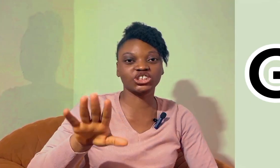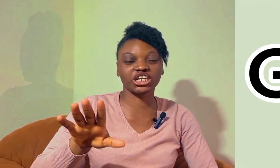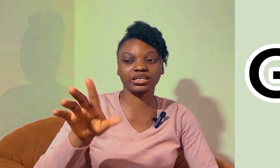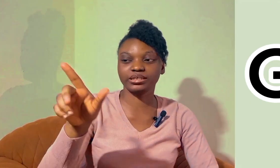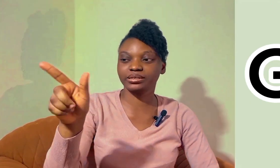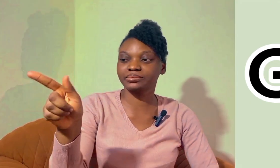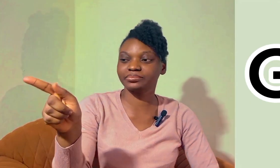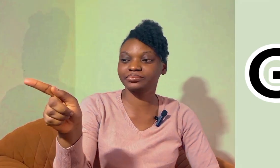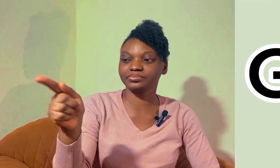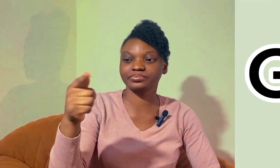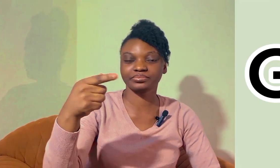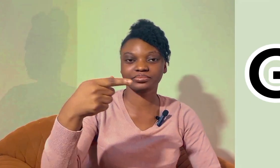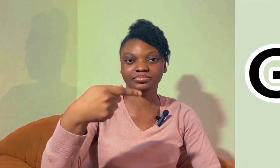G,